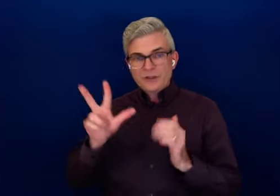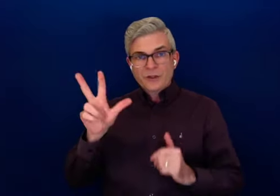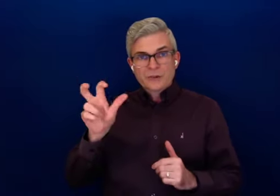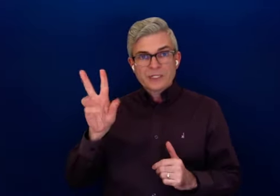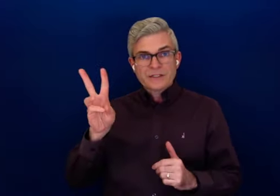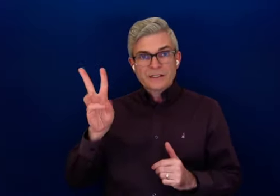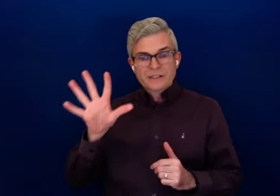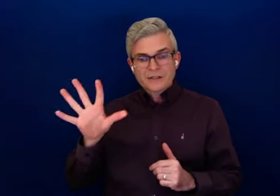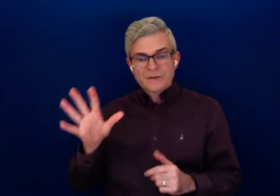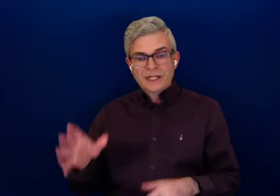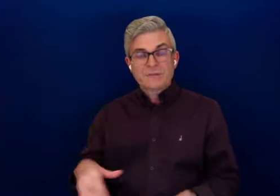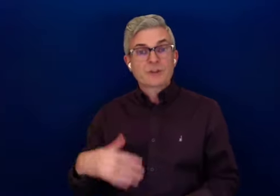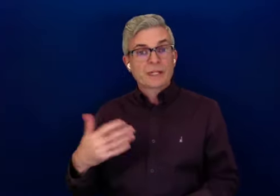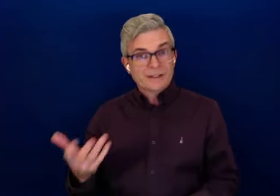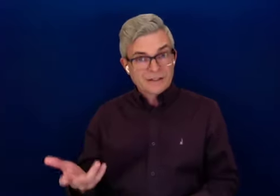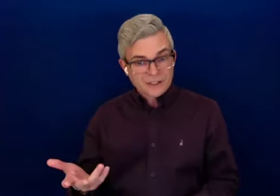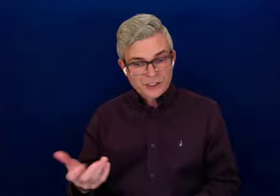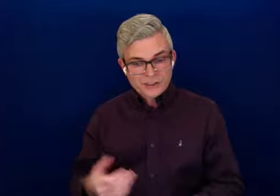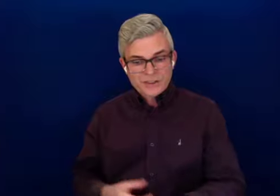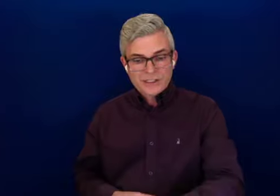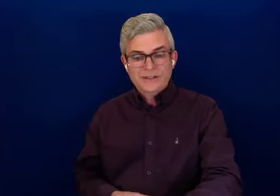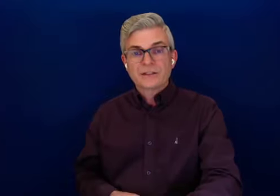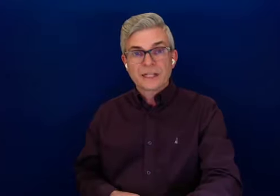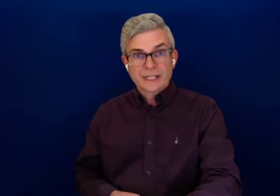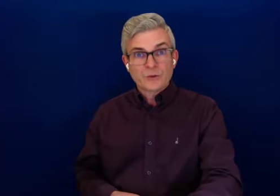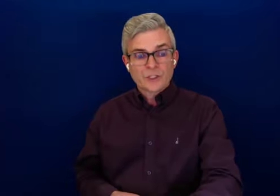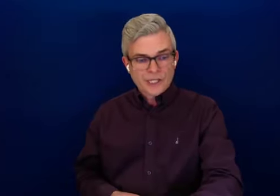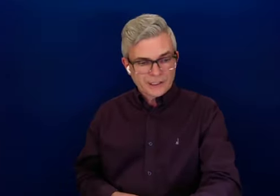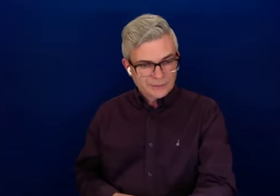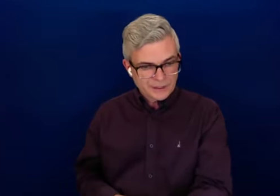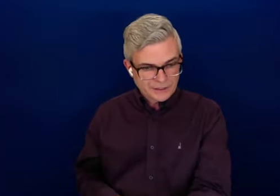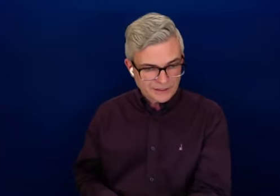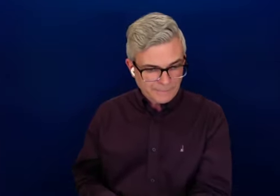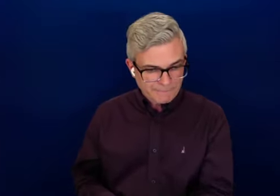Page 365, transitions is a language element.